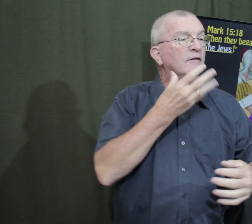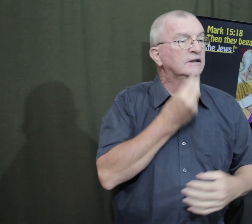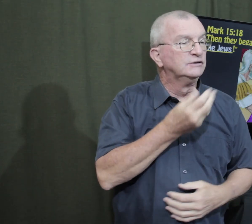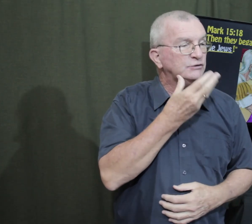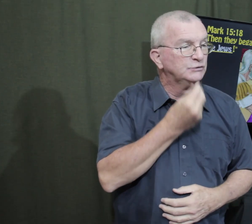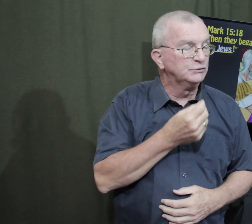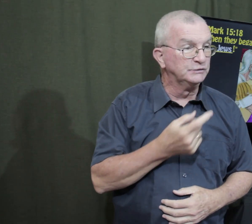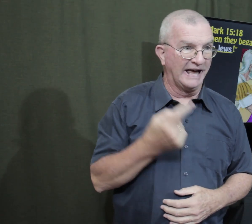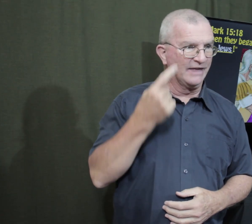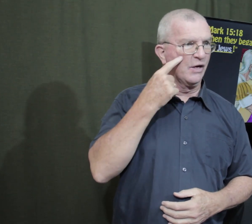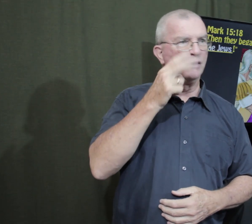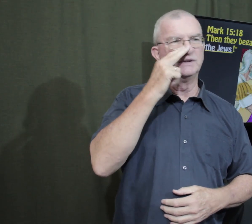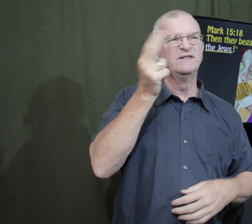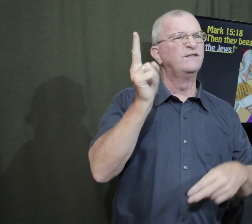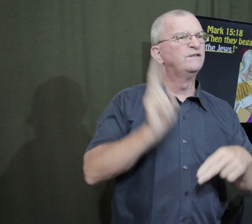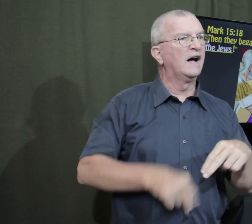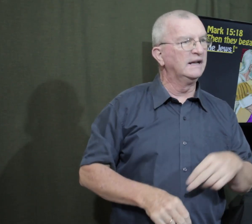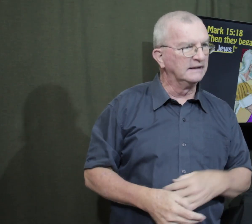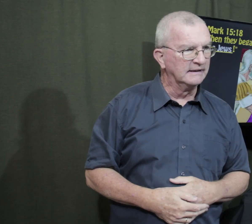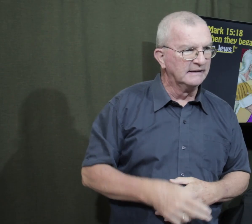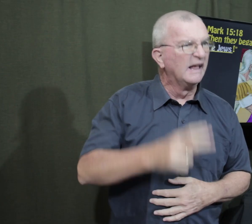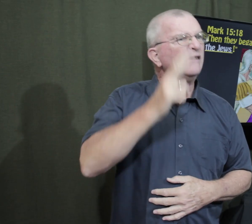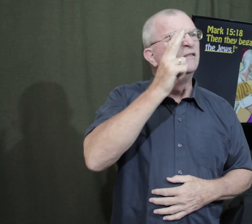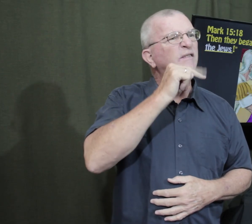of the Jews!" They thought it was funny